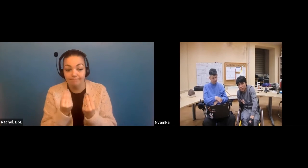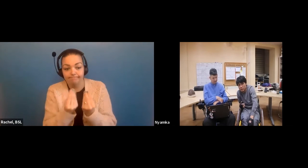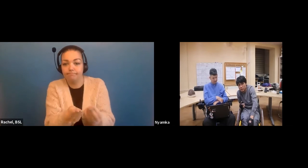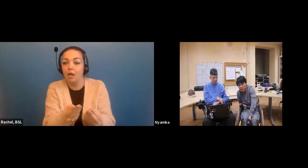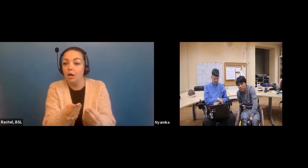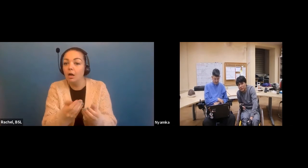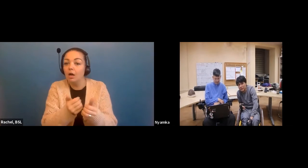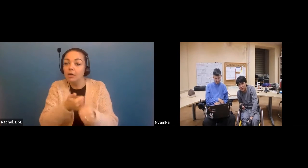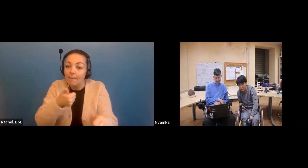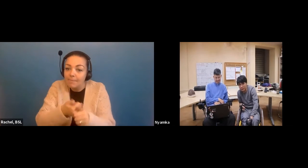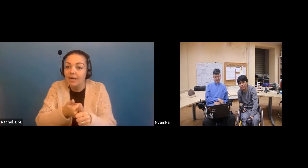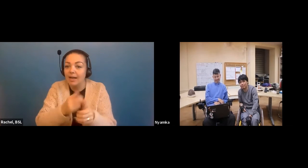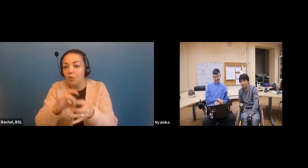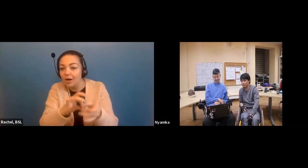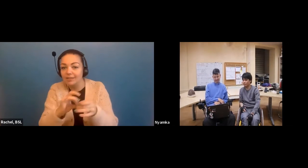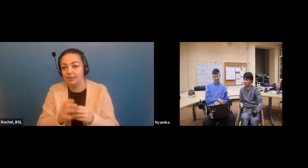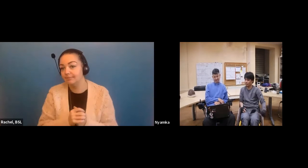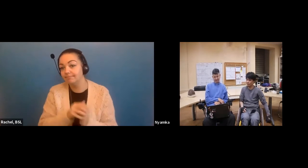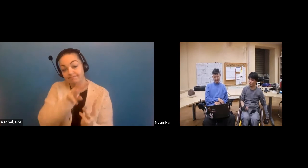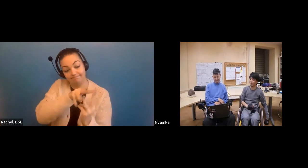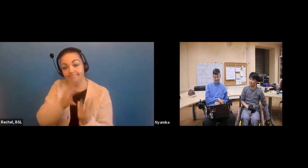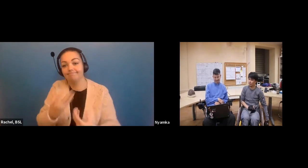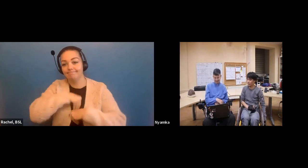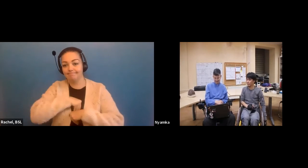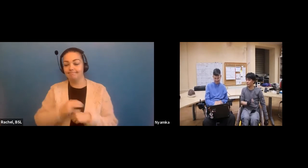and organizations. Thank you.